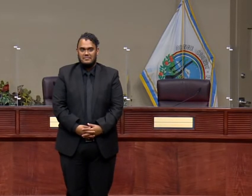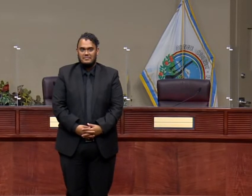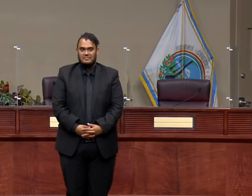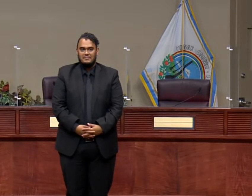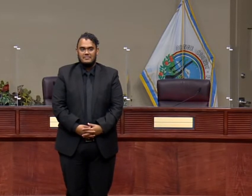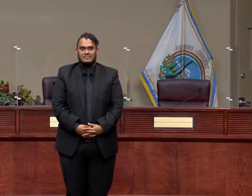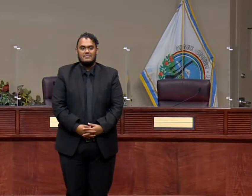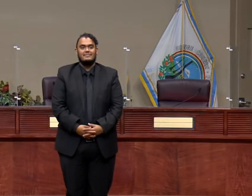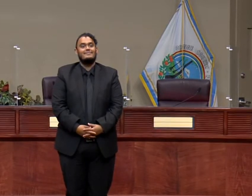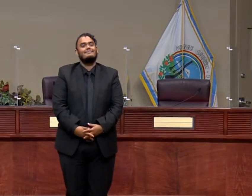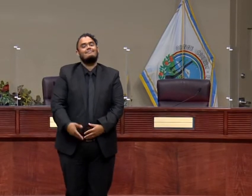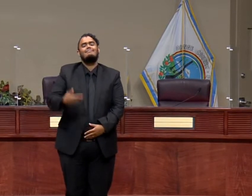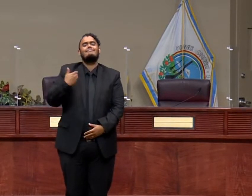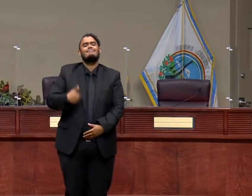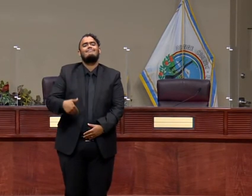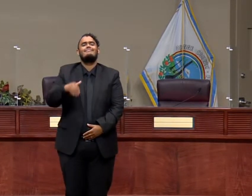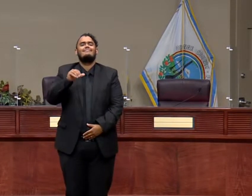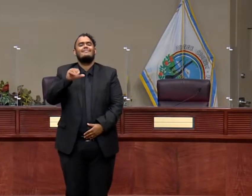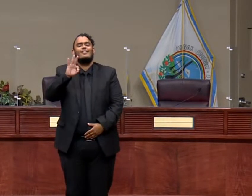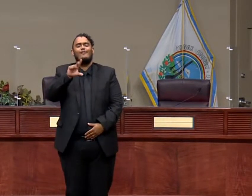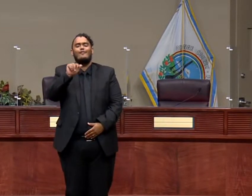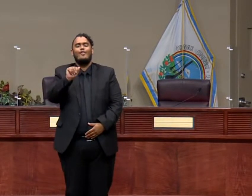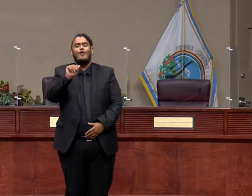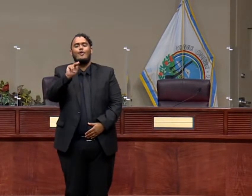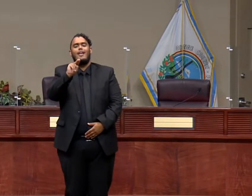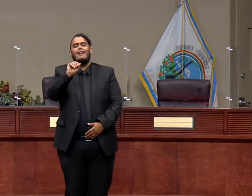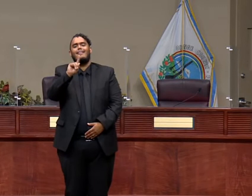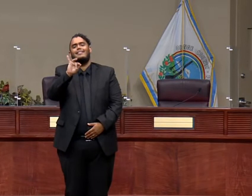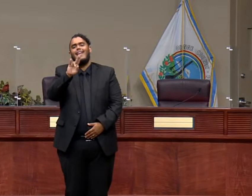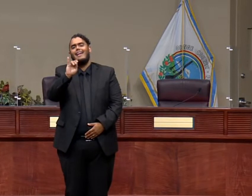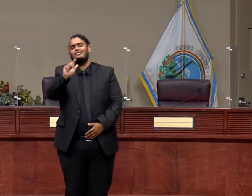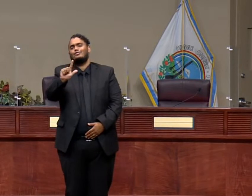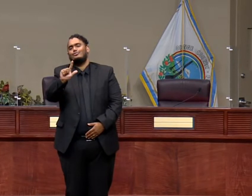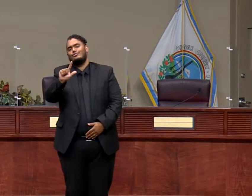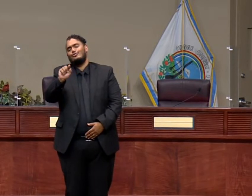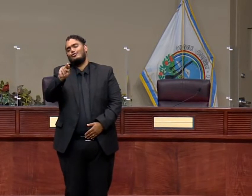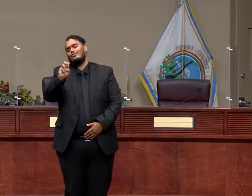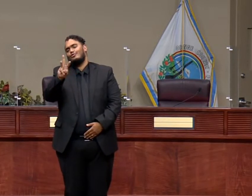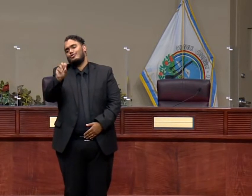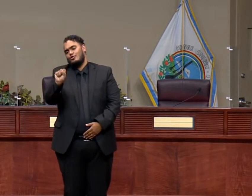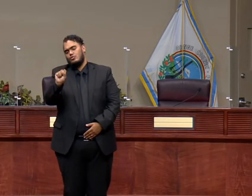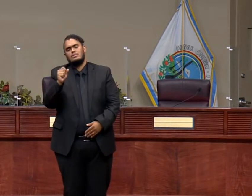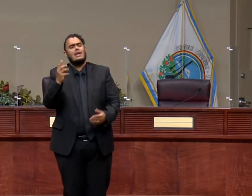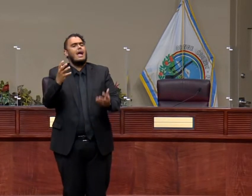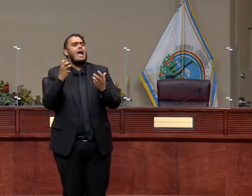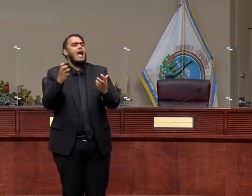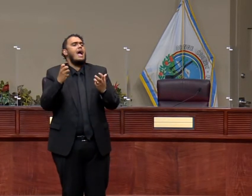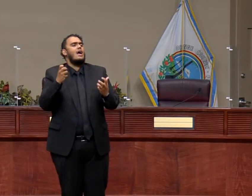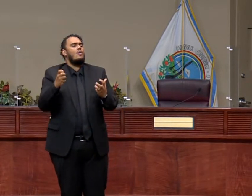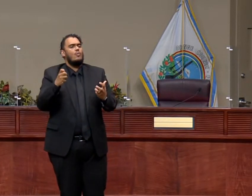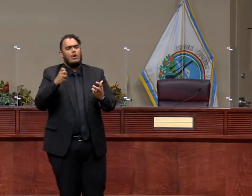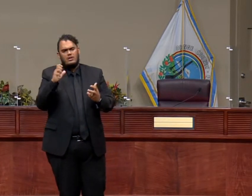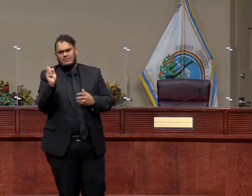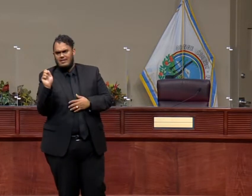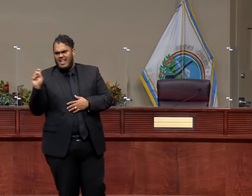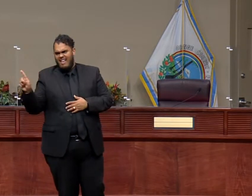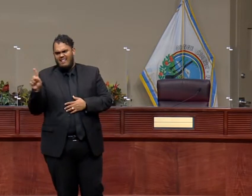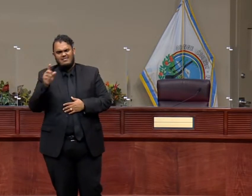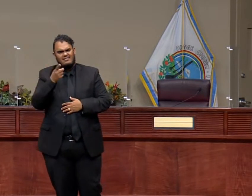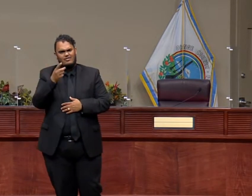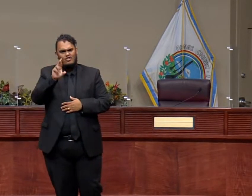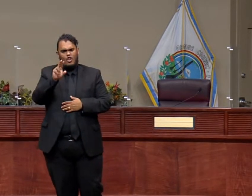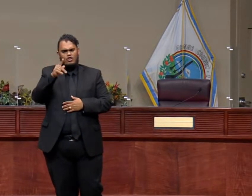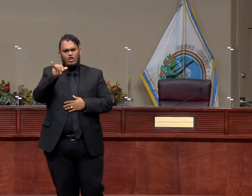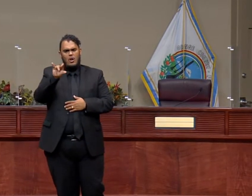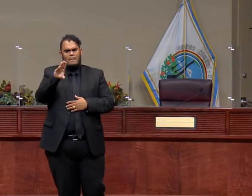Hey, this is Melissa Thomas with Florida National News. So I wanted to get Dr. Pino, this one's for Dr. Pino. I wanted to